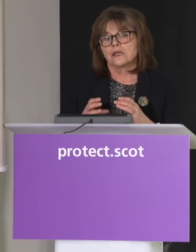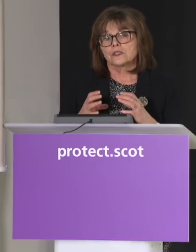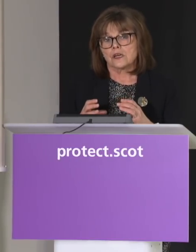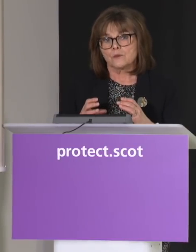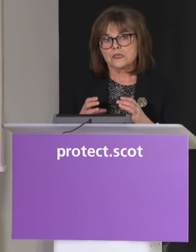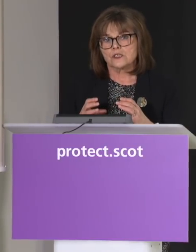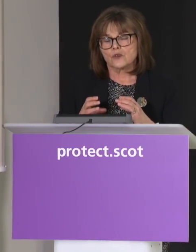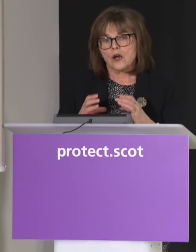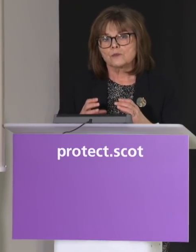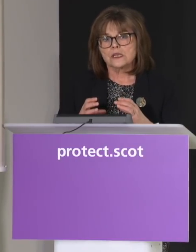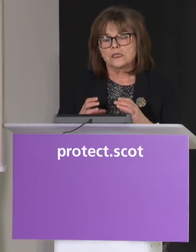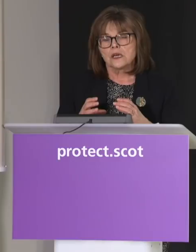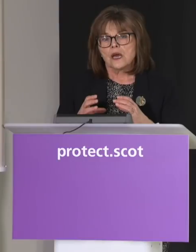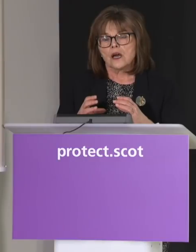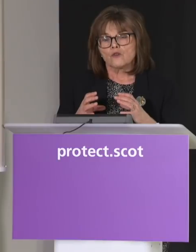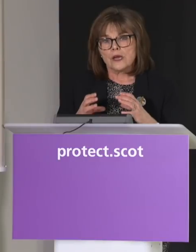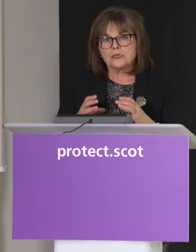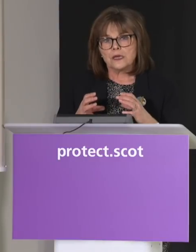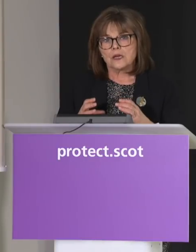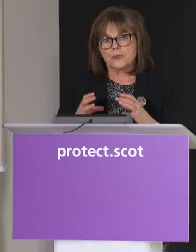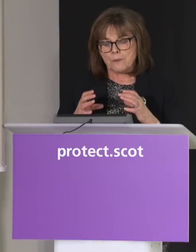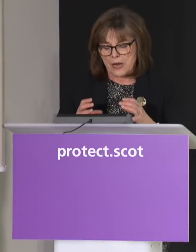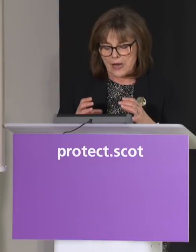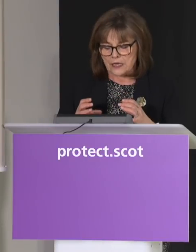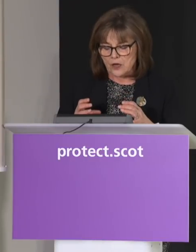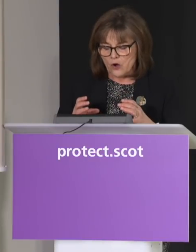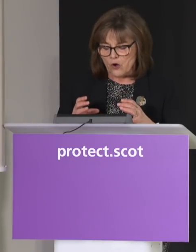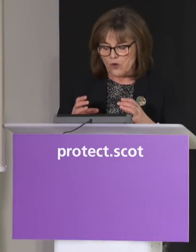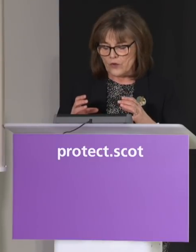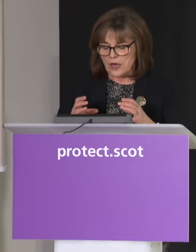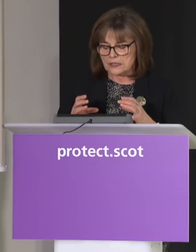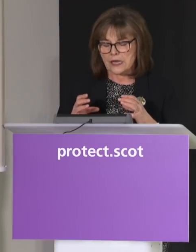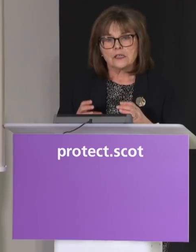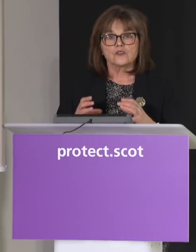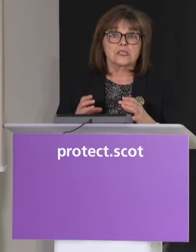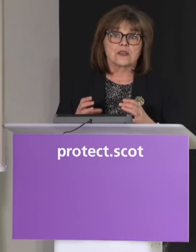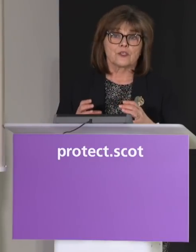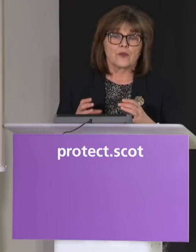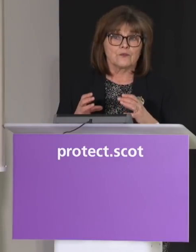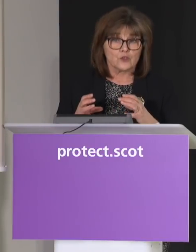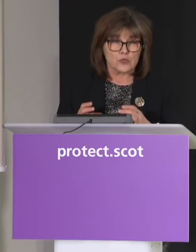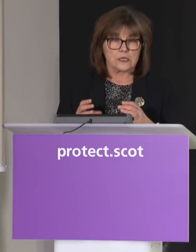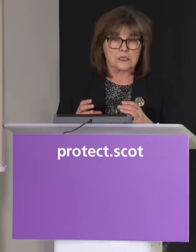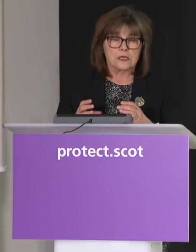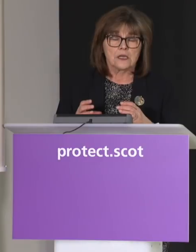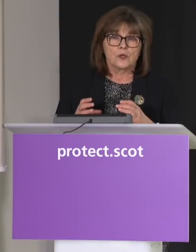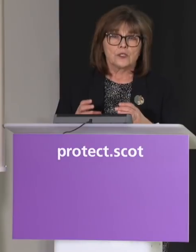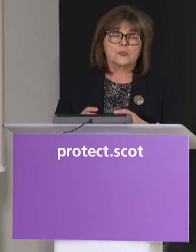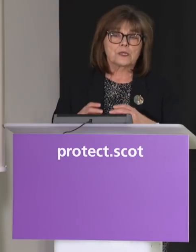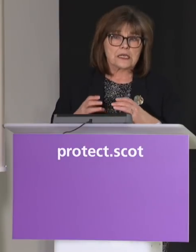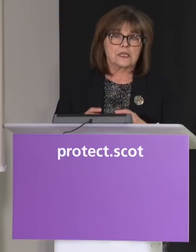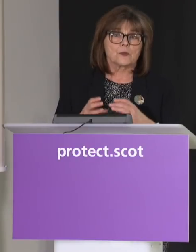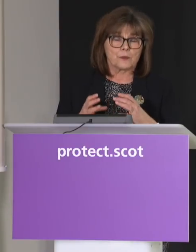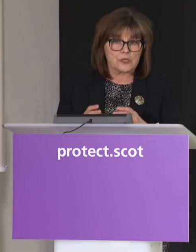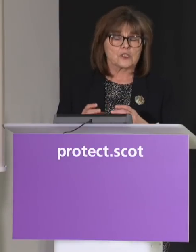pack that it comes in. So it comes in already made up in a pack of 975 doses. We